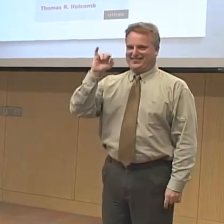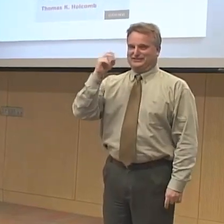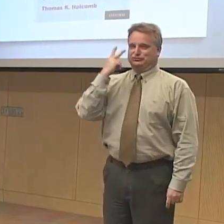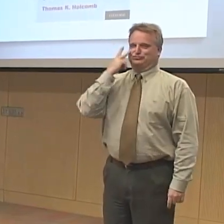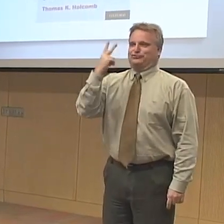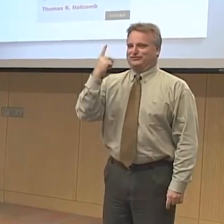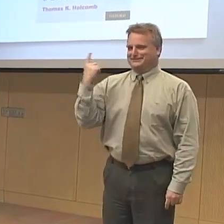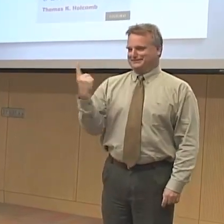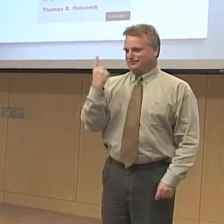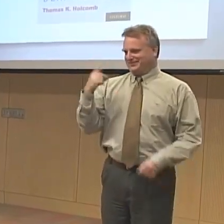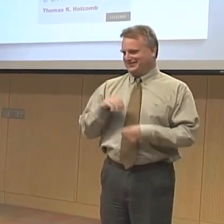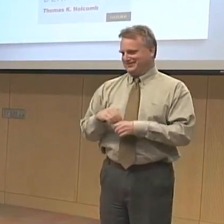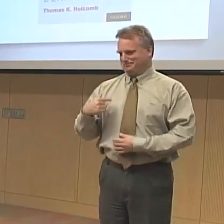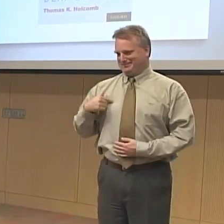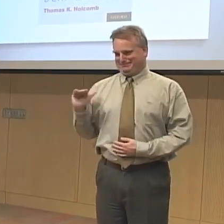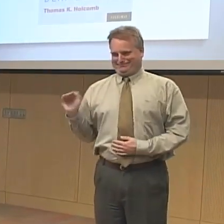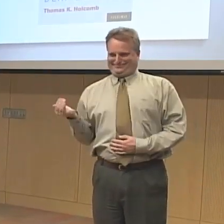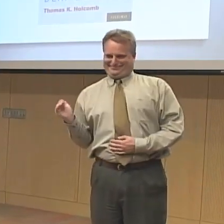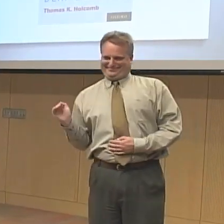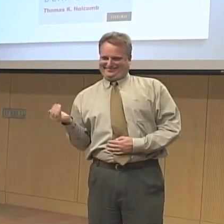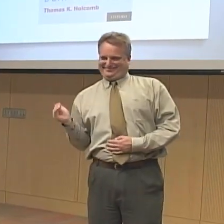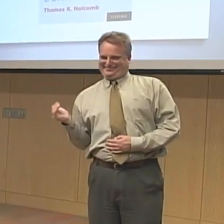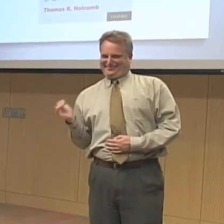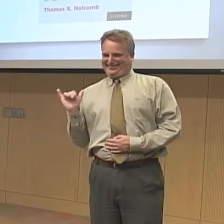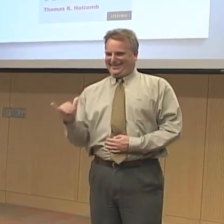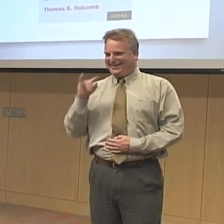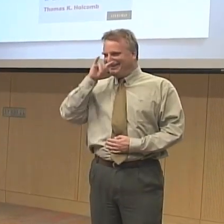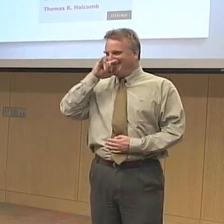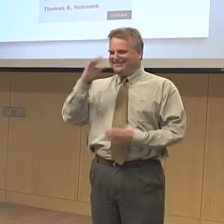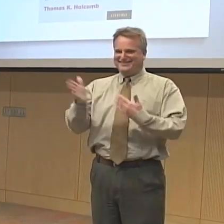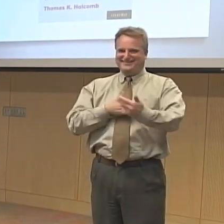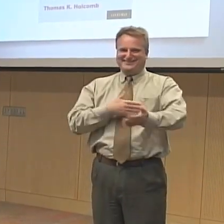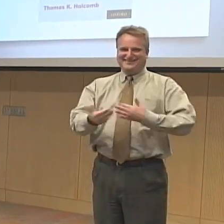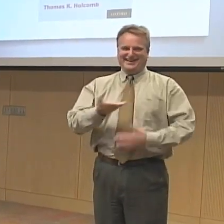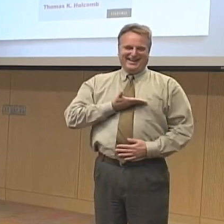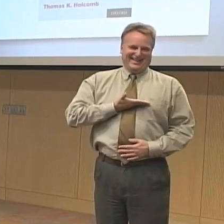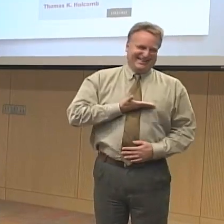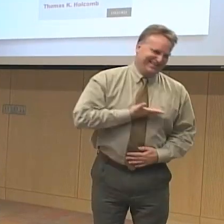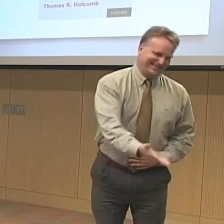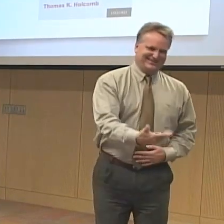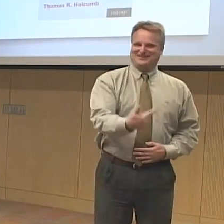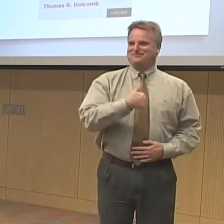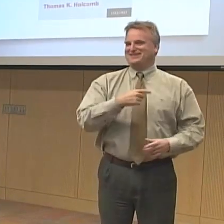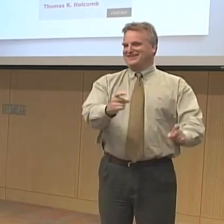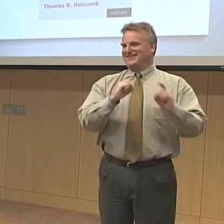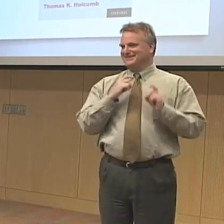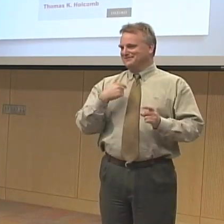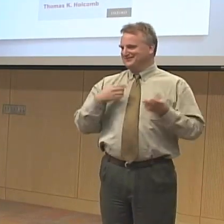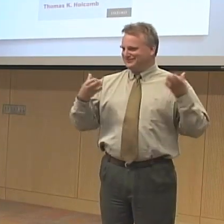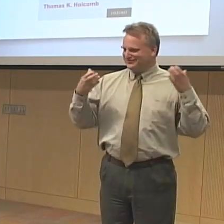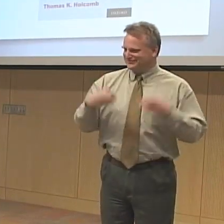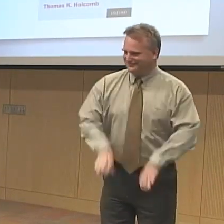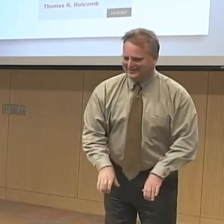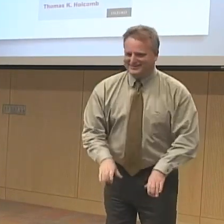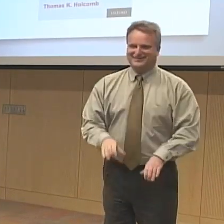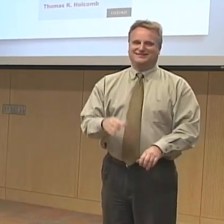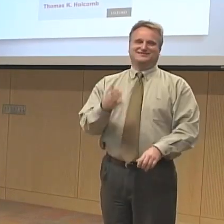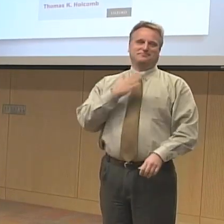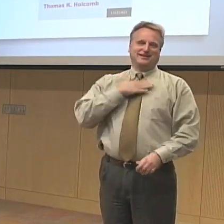Ellie saw something in me, apparently, that young kid. She hired me, she gave me my first chance, she served